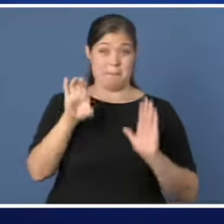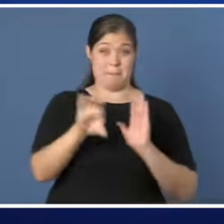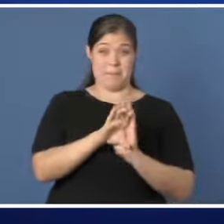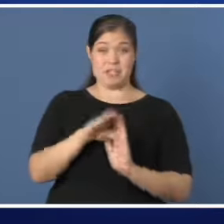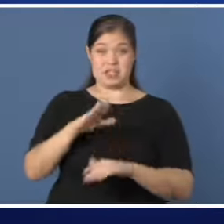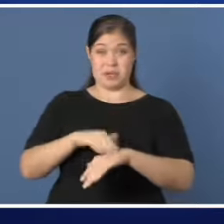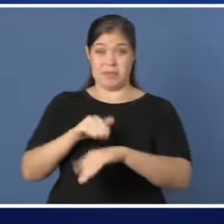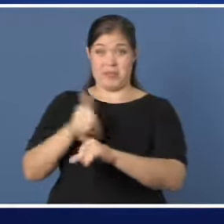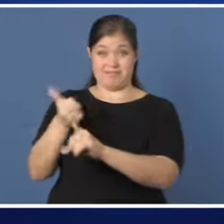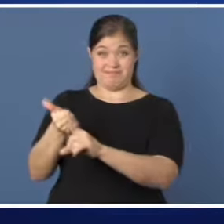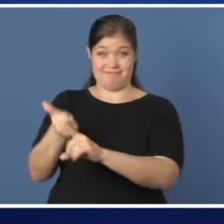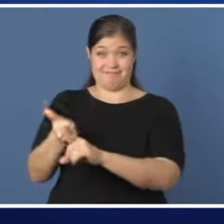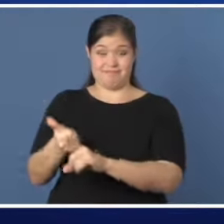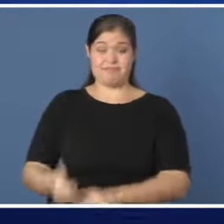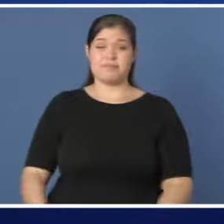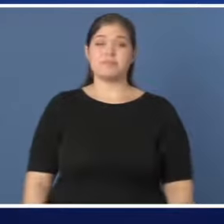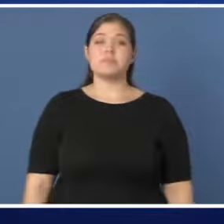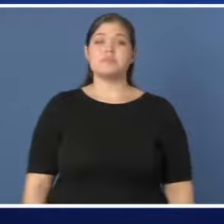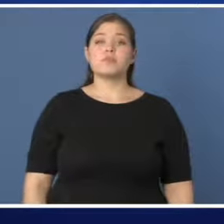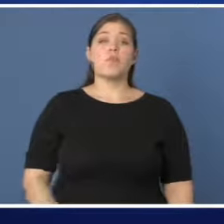current photos of pets,